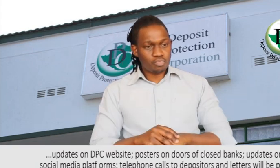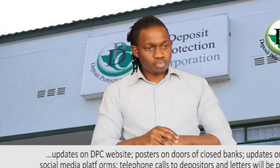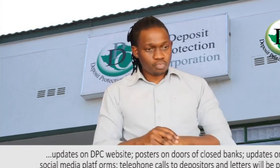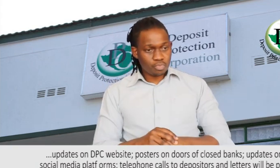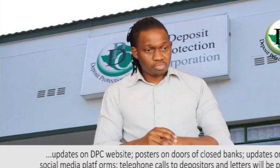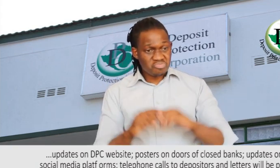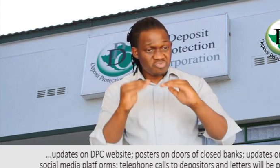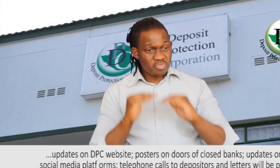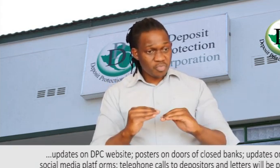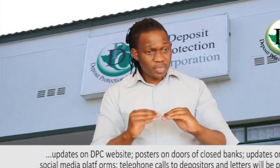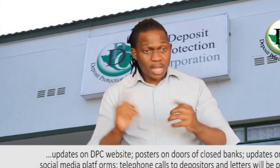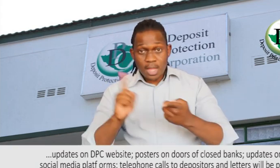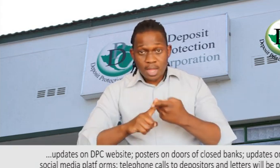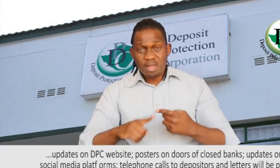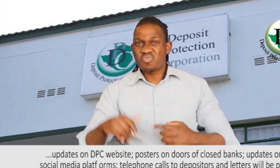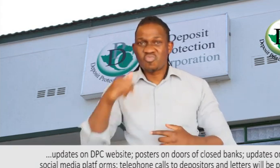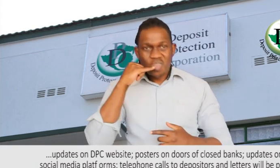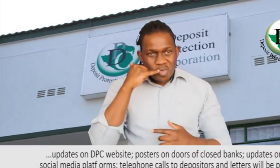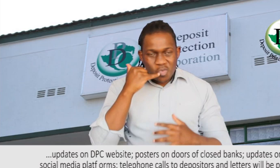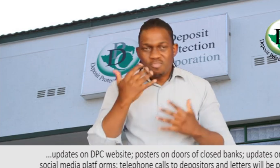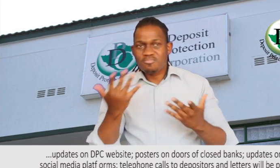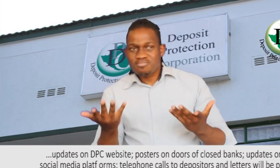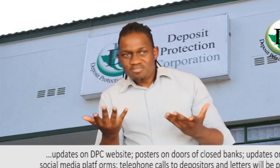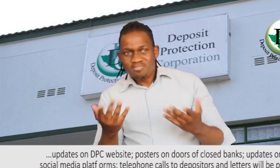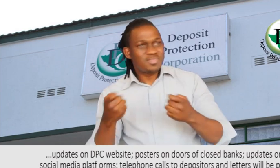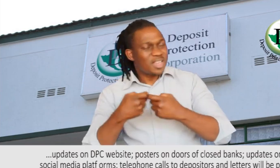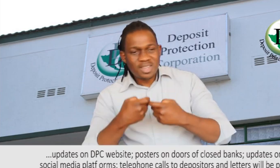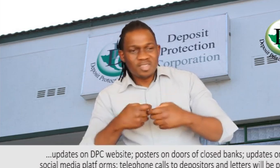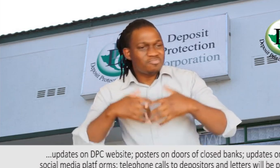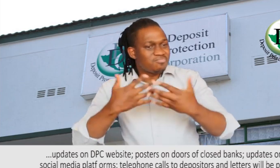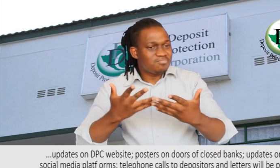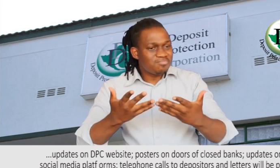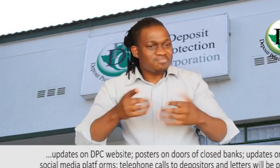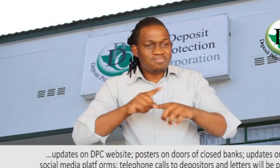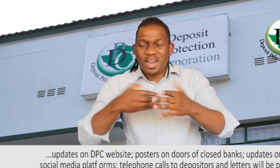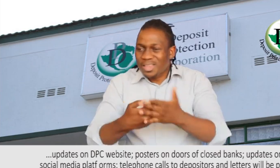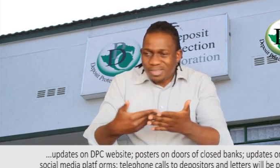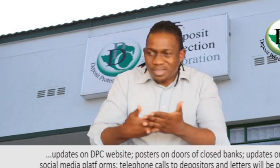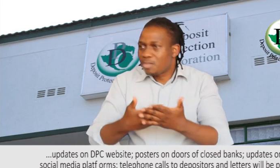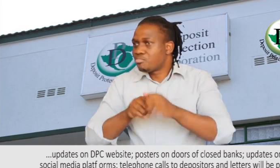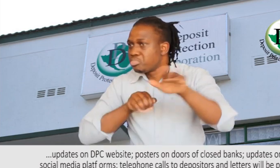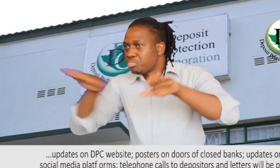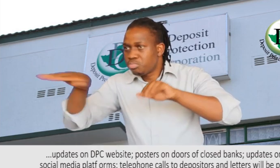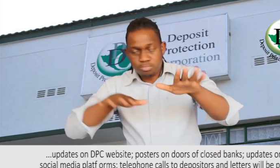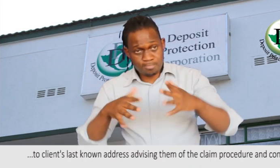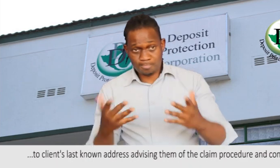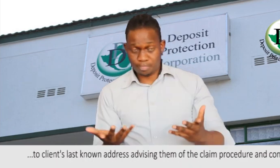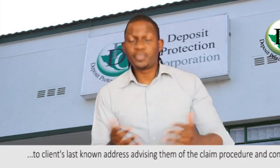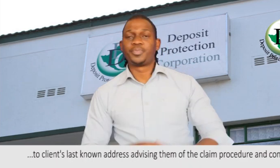on DPC social media platforms, telephone calls to depositors, and letters will be posted to clients' last loan address advising them of the